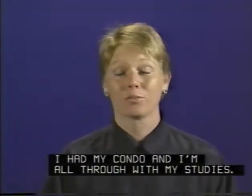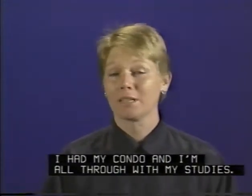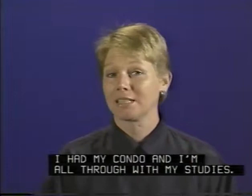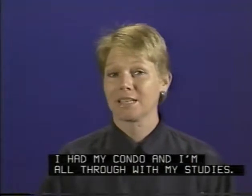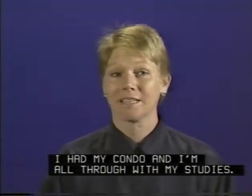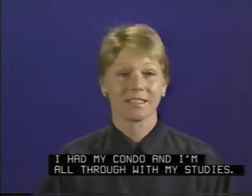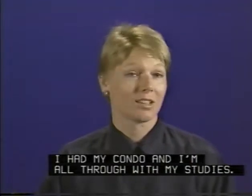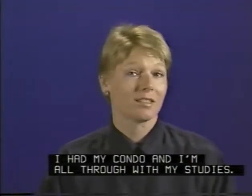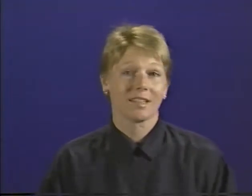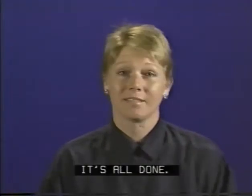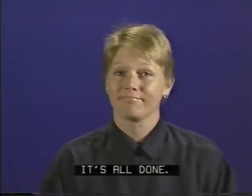my studies. It's all done.